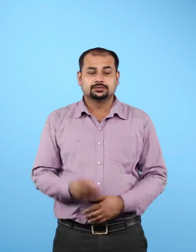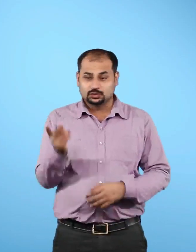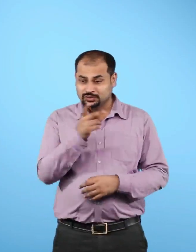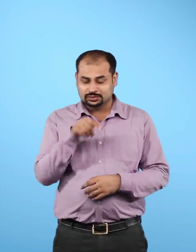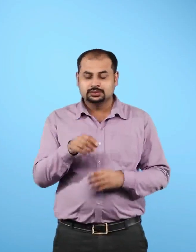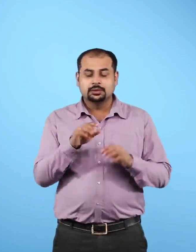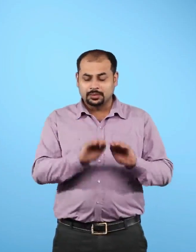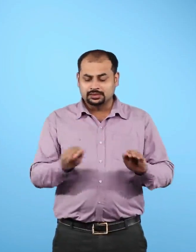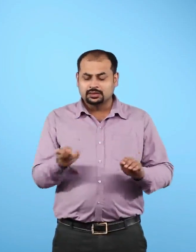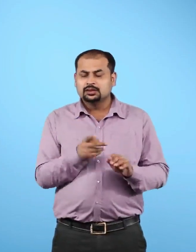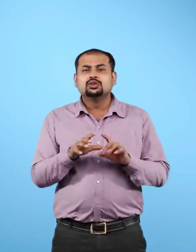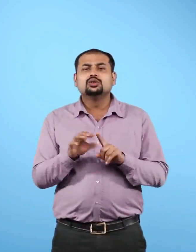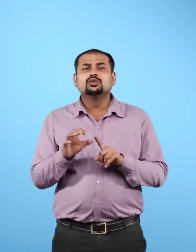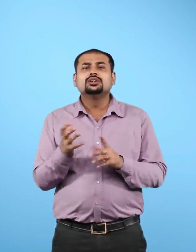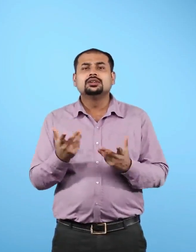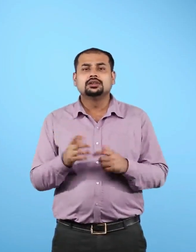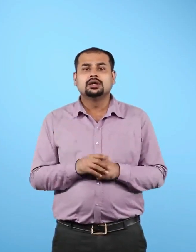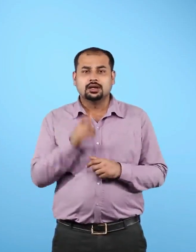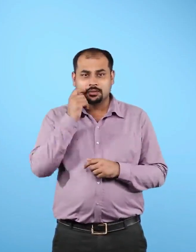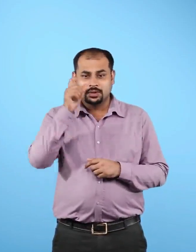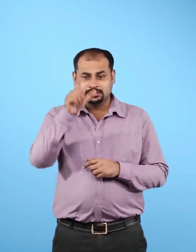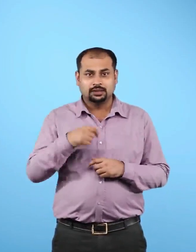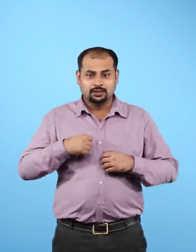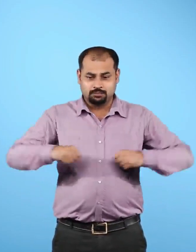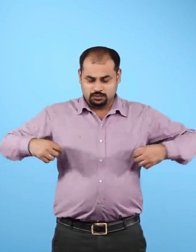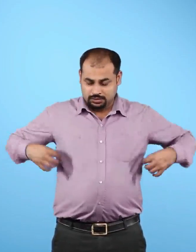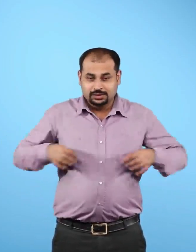the kids are measuring the sumo wrestler.